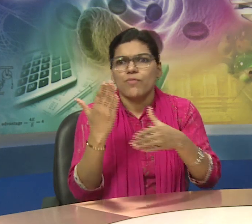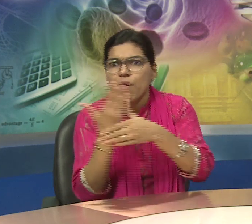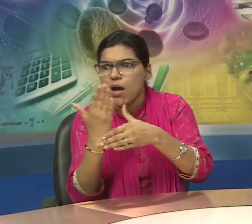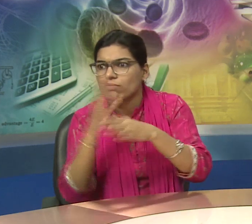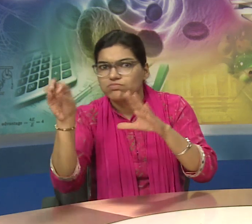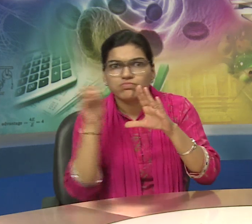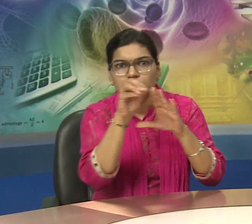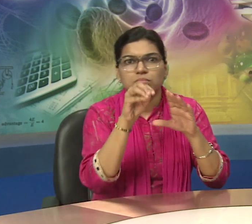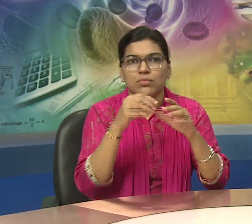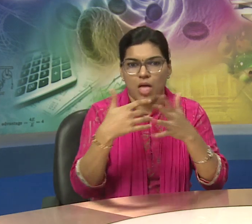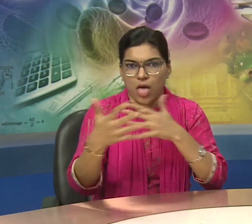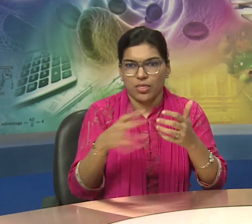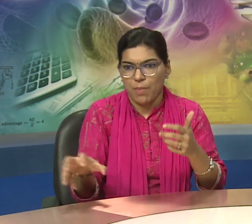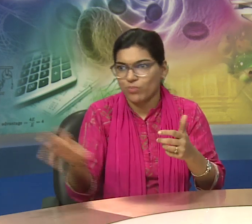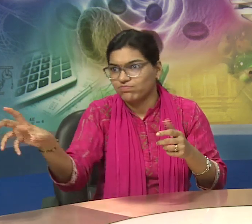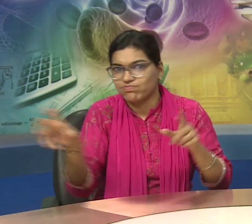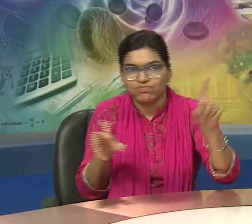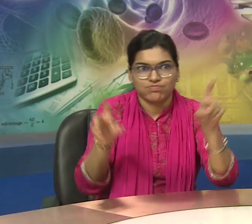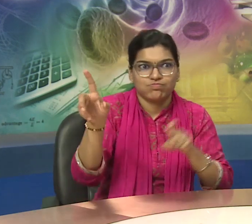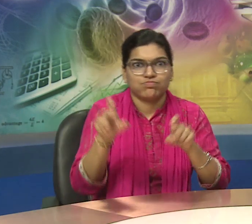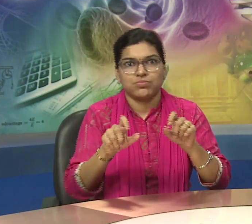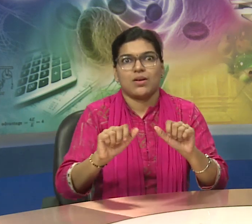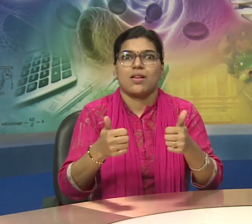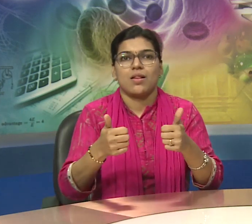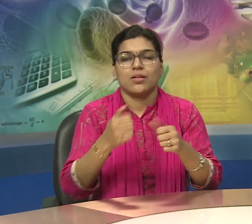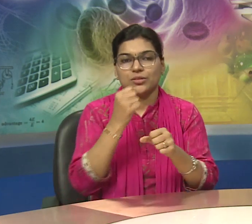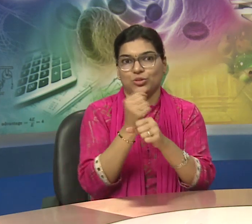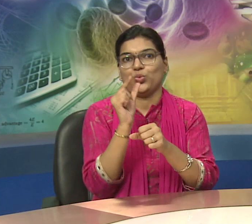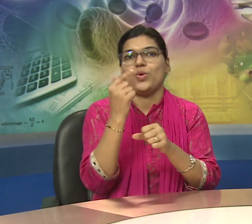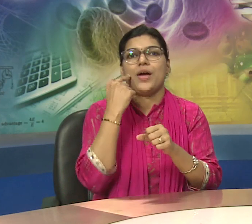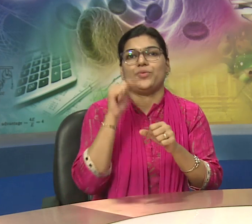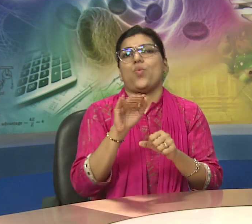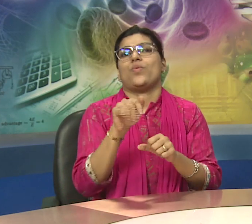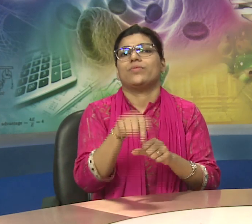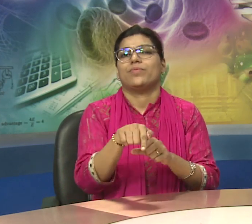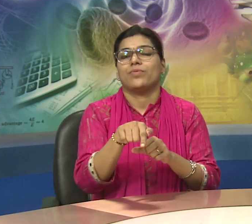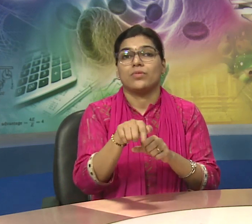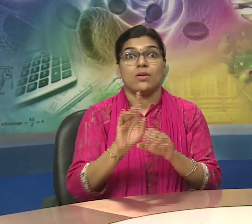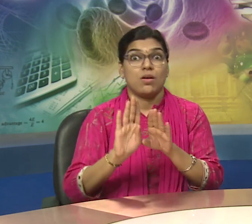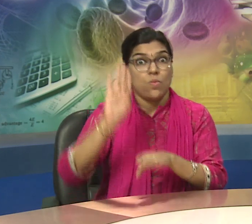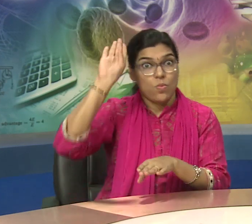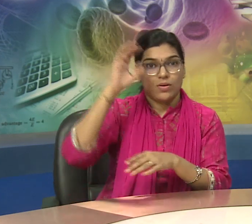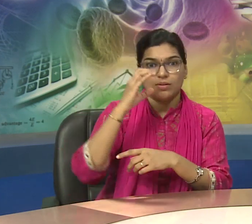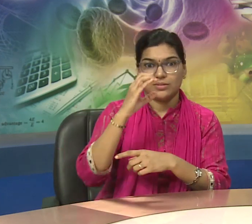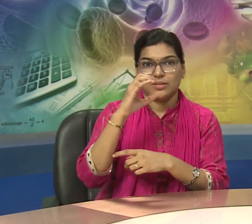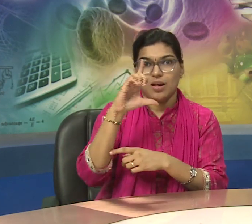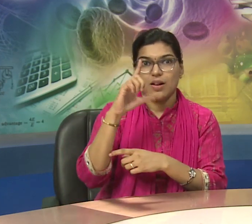paste anywhere, wherever we need. So, CLI had no